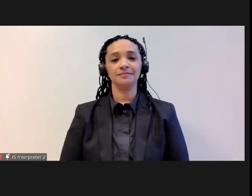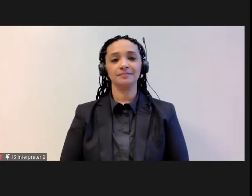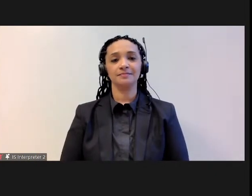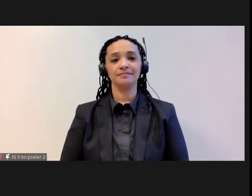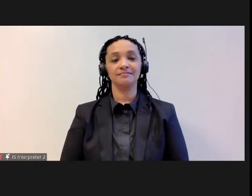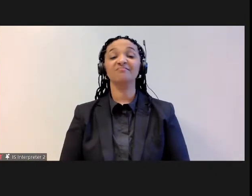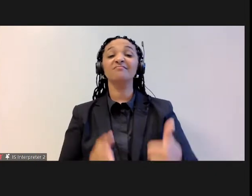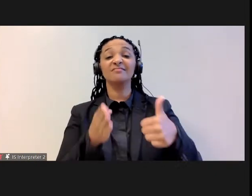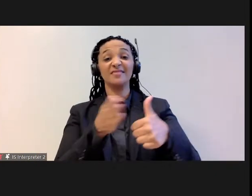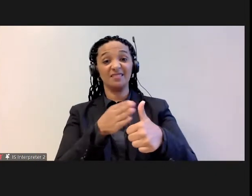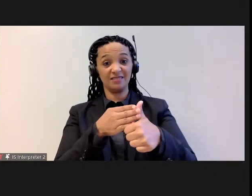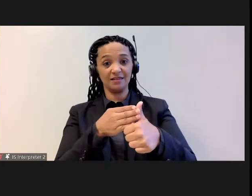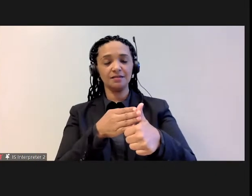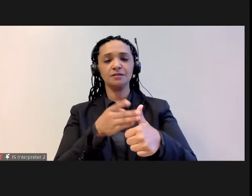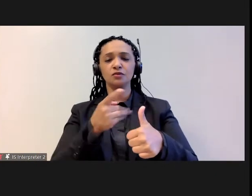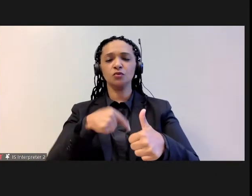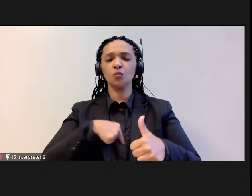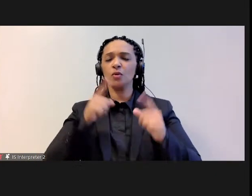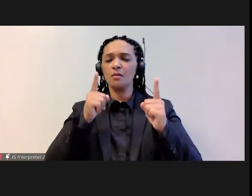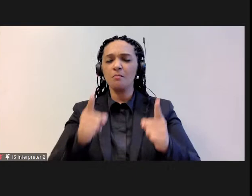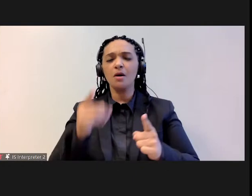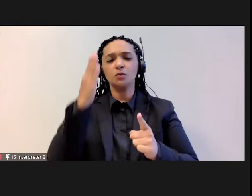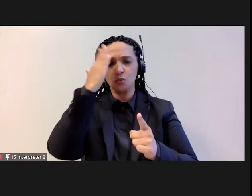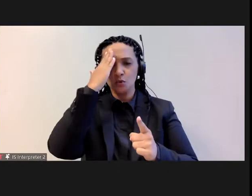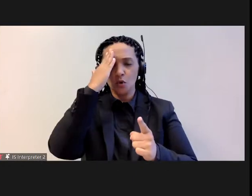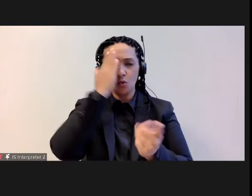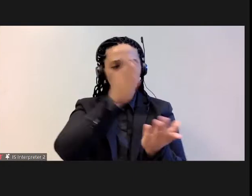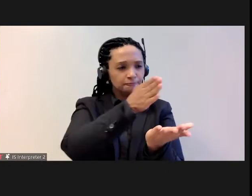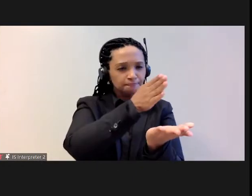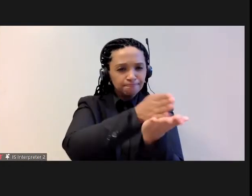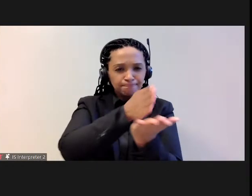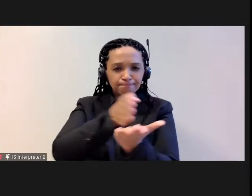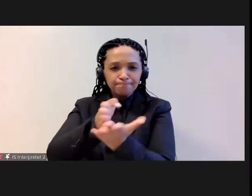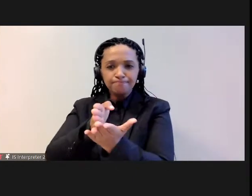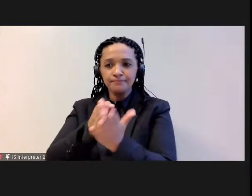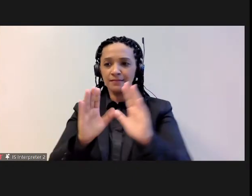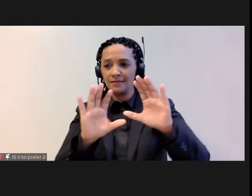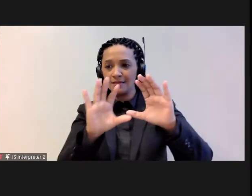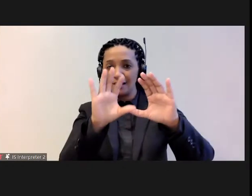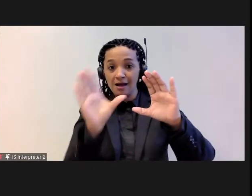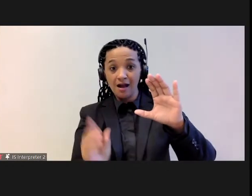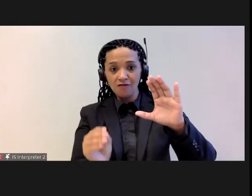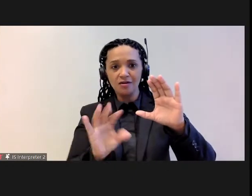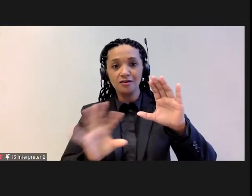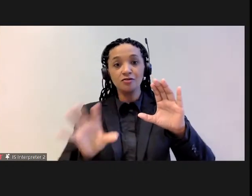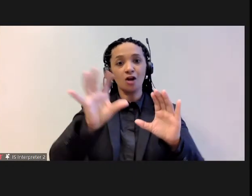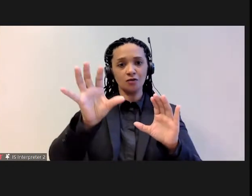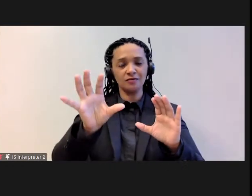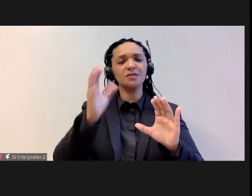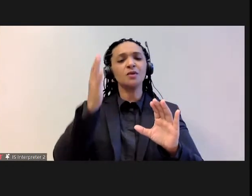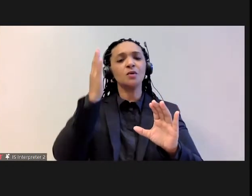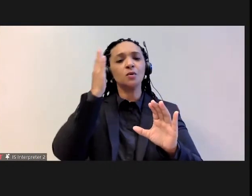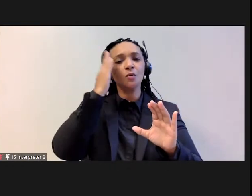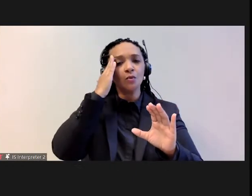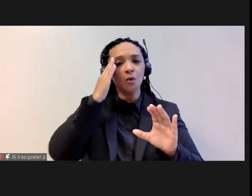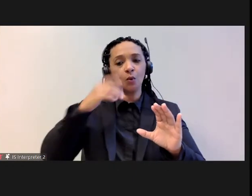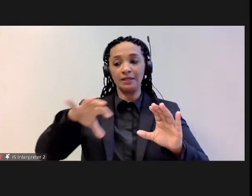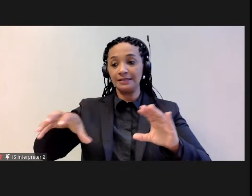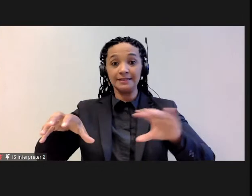First of all, I think we need to appreciate the realities that our national, statistical